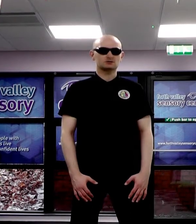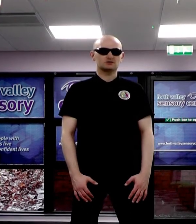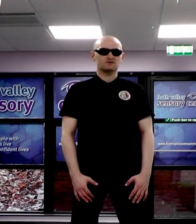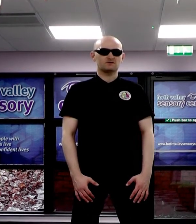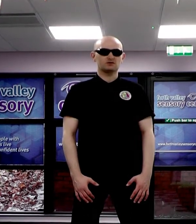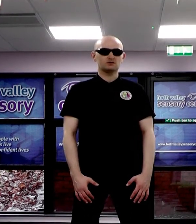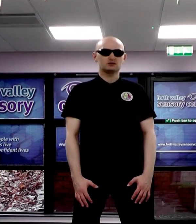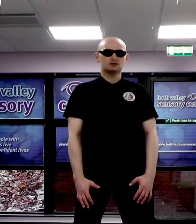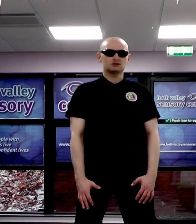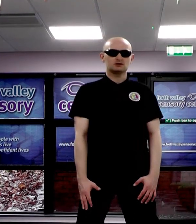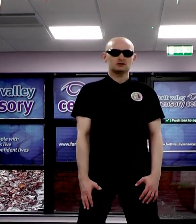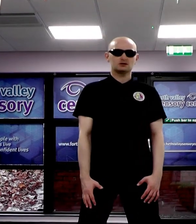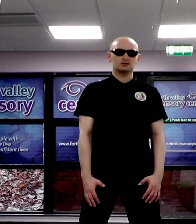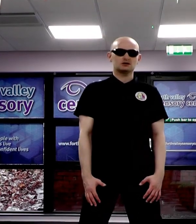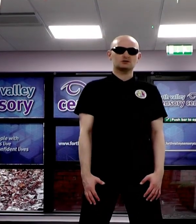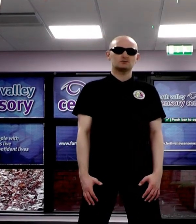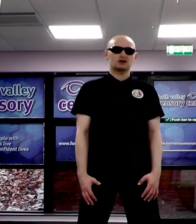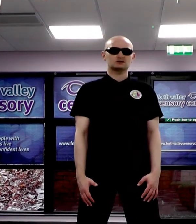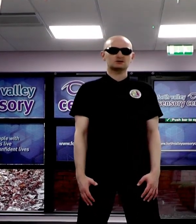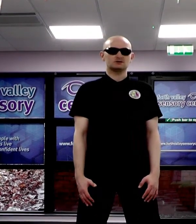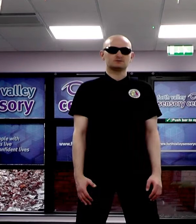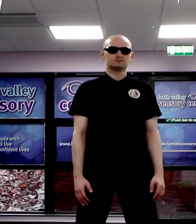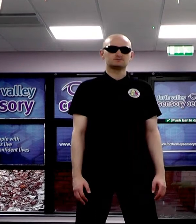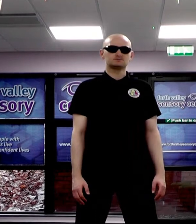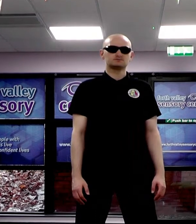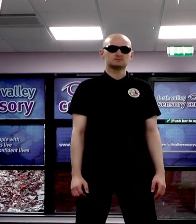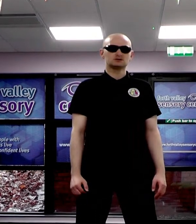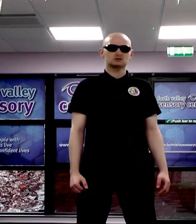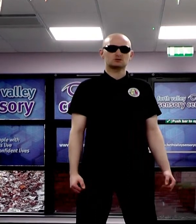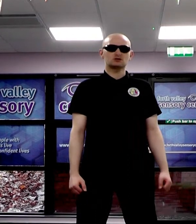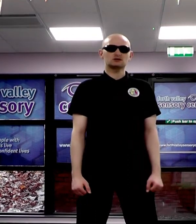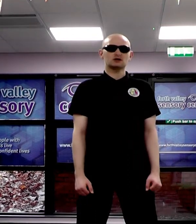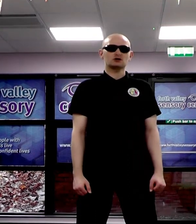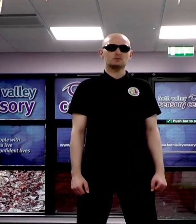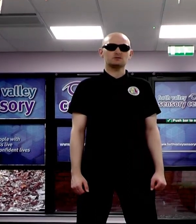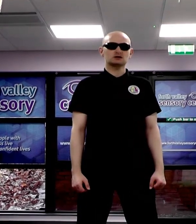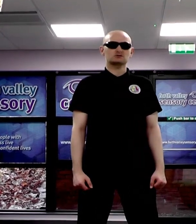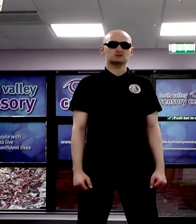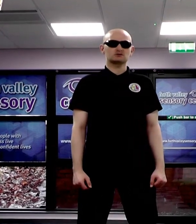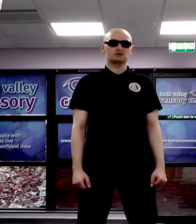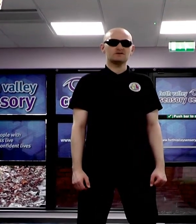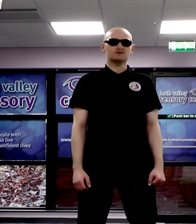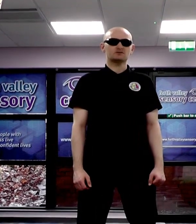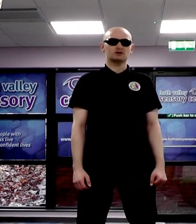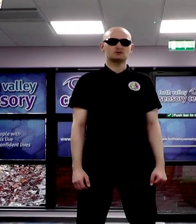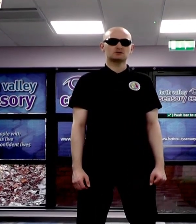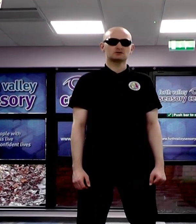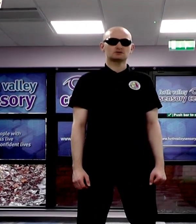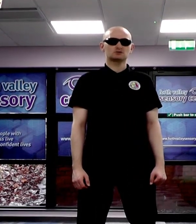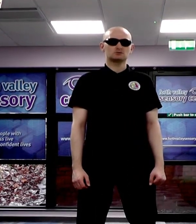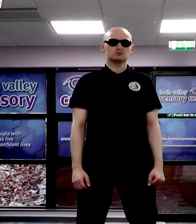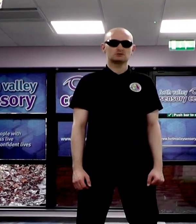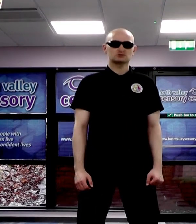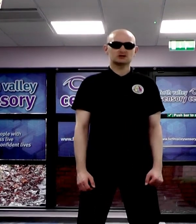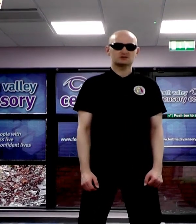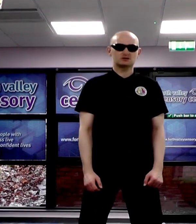the floor and then come back to centre. So we're going to do that a couple of times, left and right. So transfer